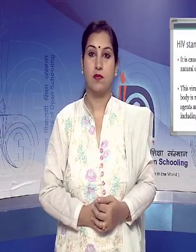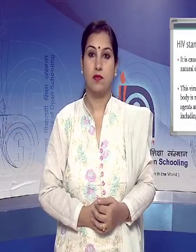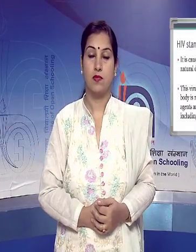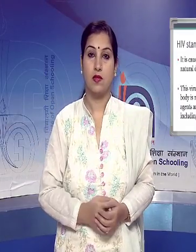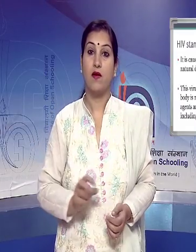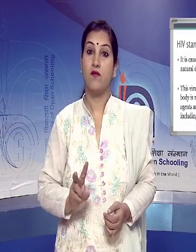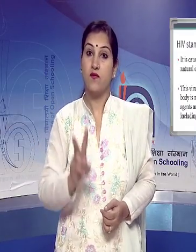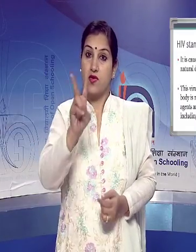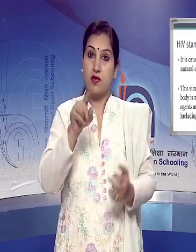Virus.